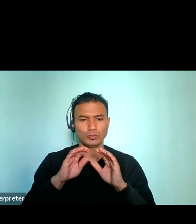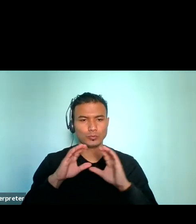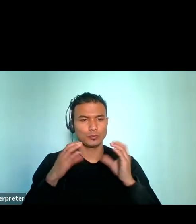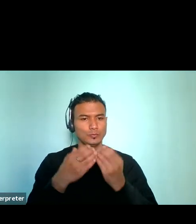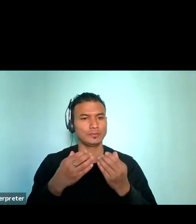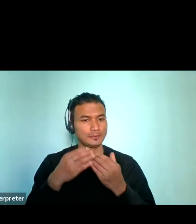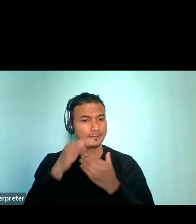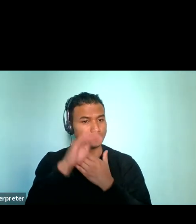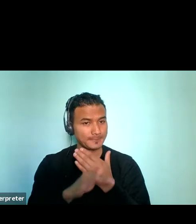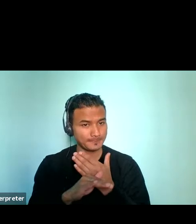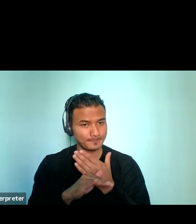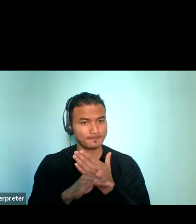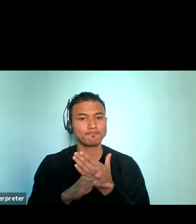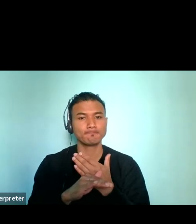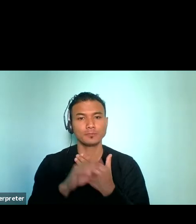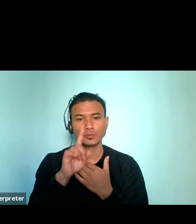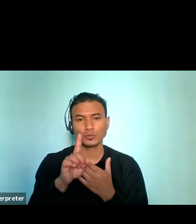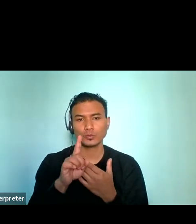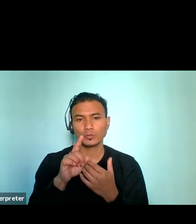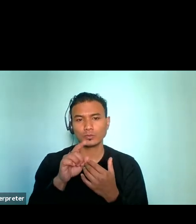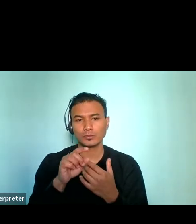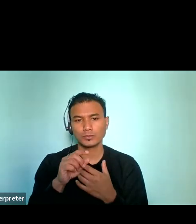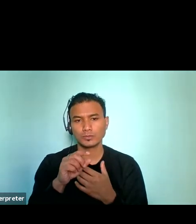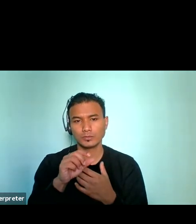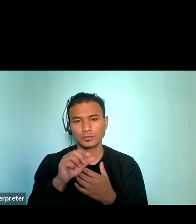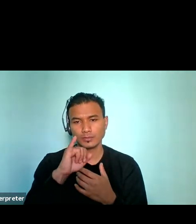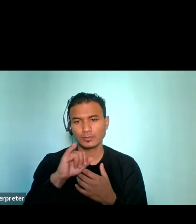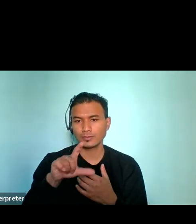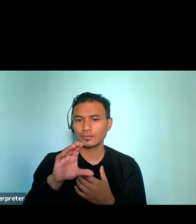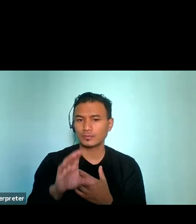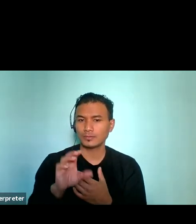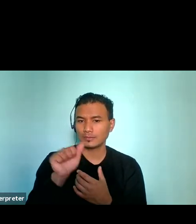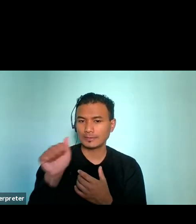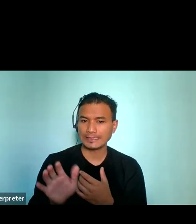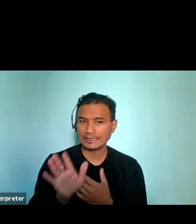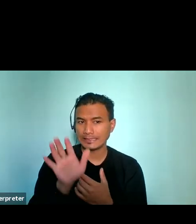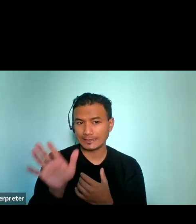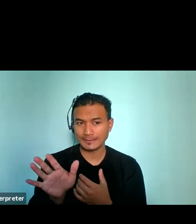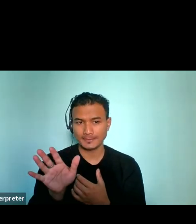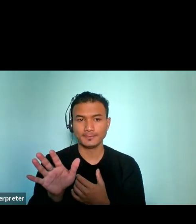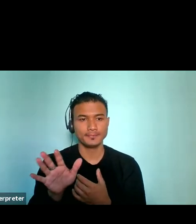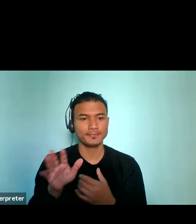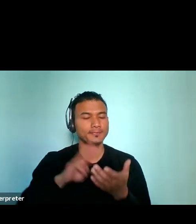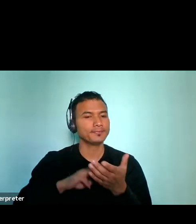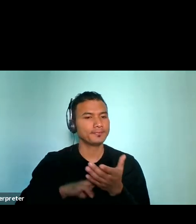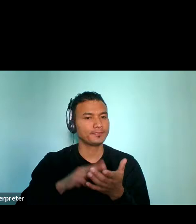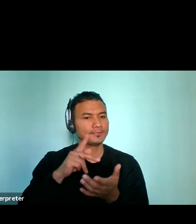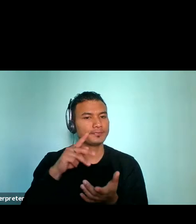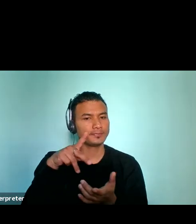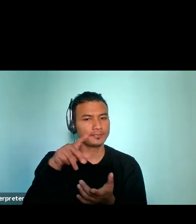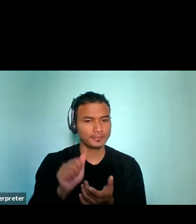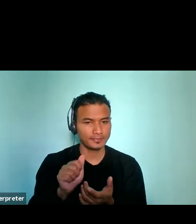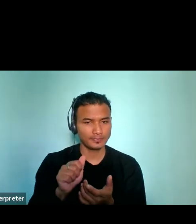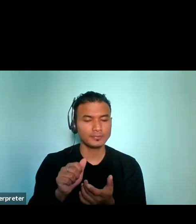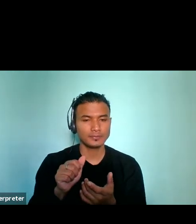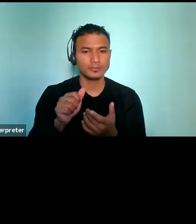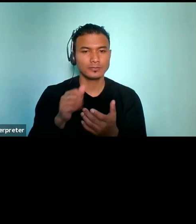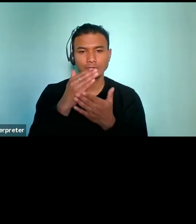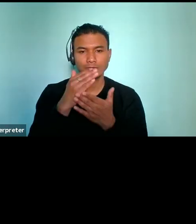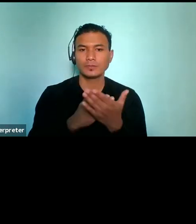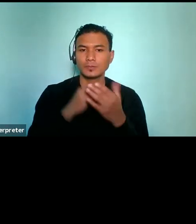it's one of the graduates of the ILC Asia members, KPA Agrarian Reform Academy